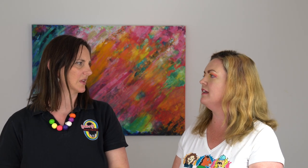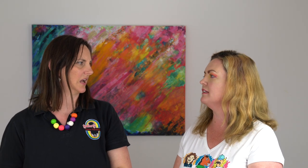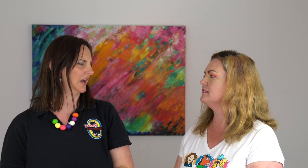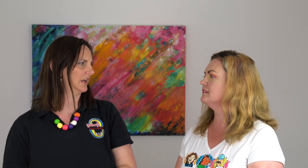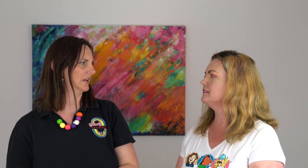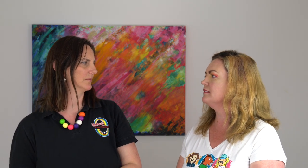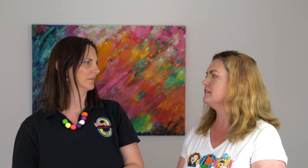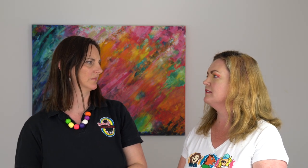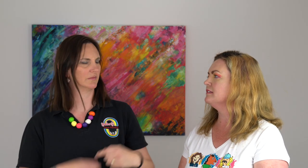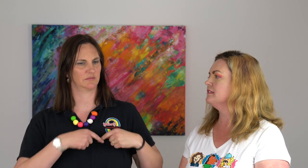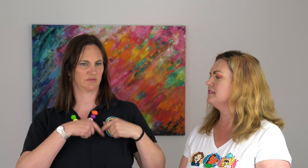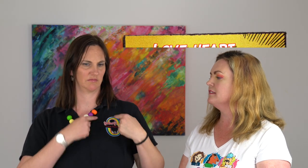Love heart? What's love heart?